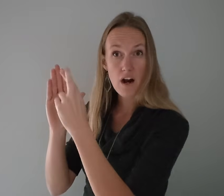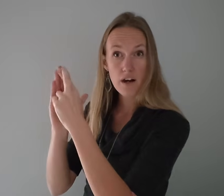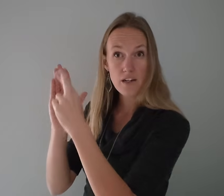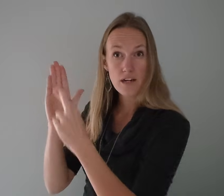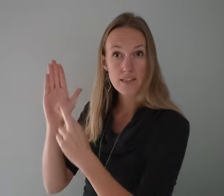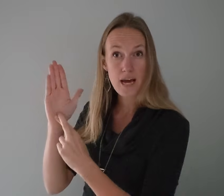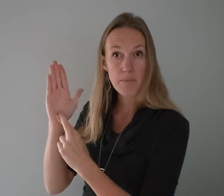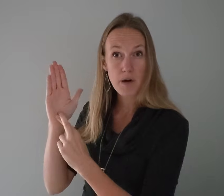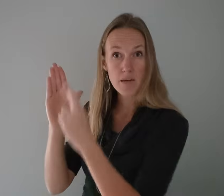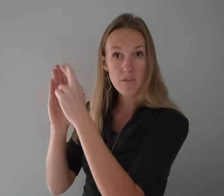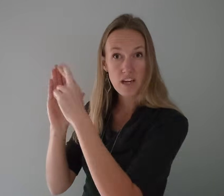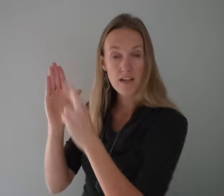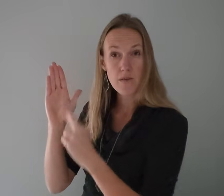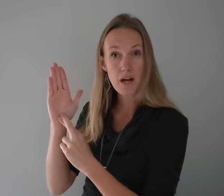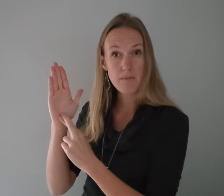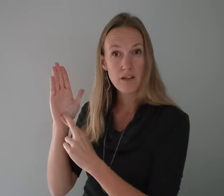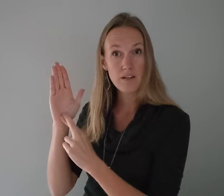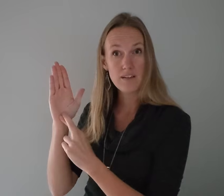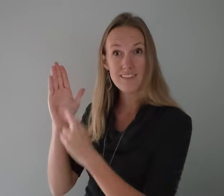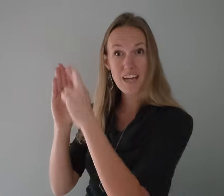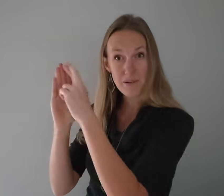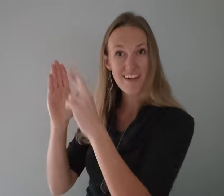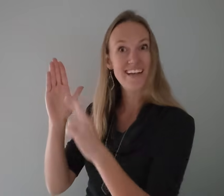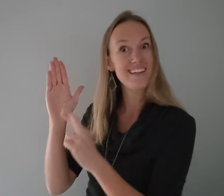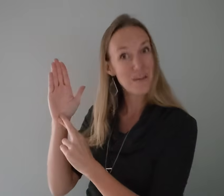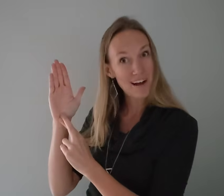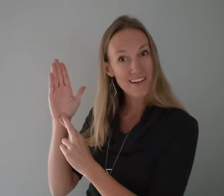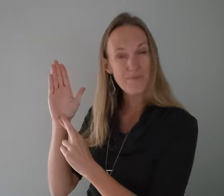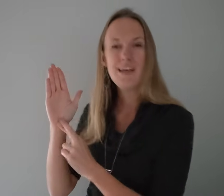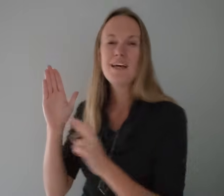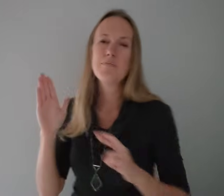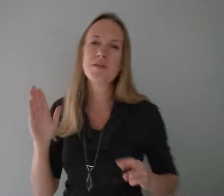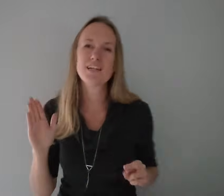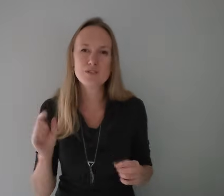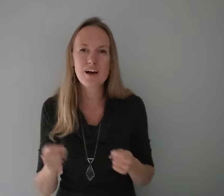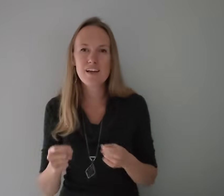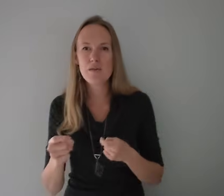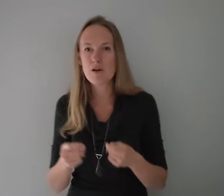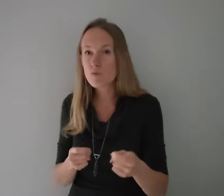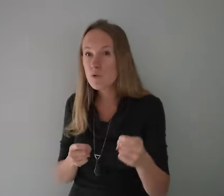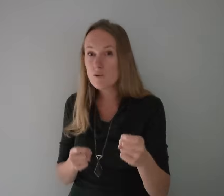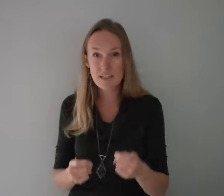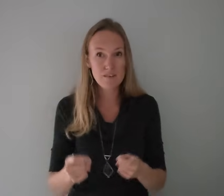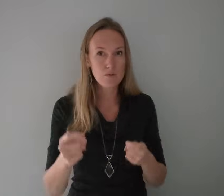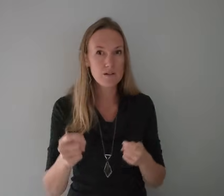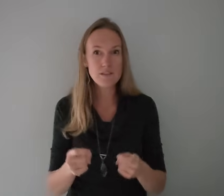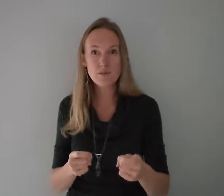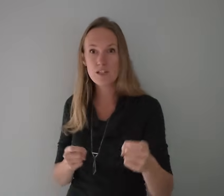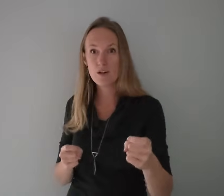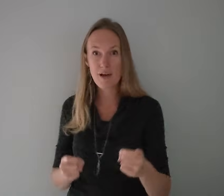and you kind of tap the bottom of your hand and the bottom, or the top of your hand and the bottom. But because we're talking about ruling the world, we're going to go back